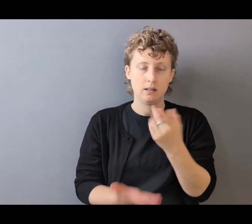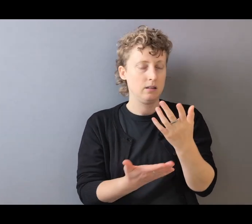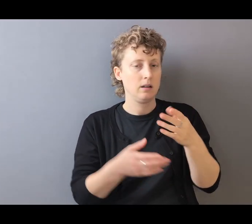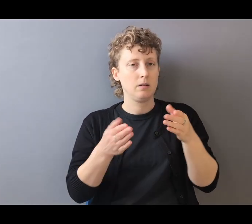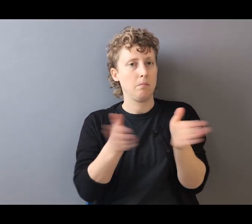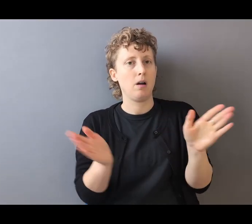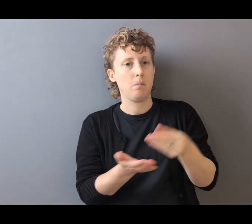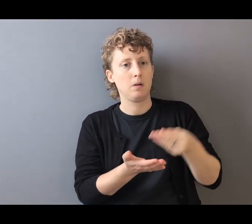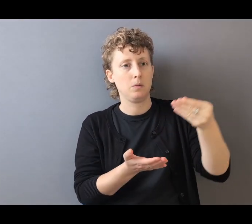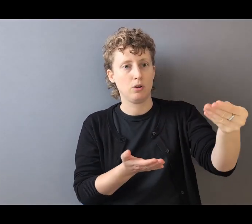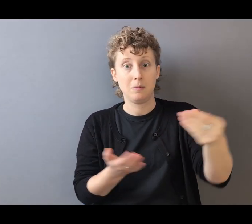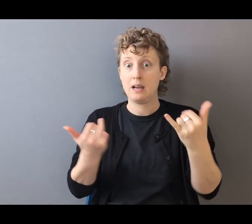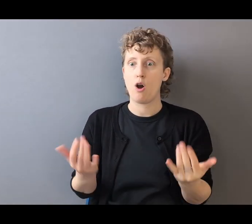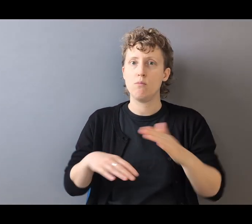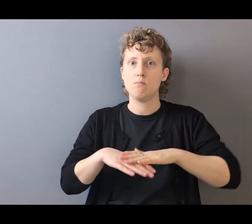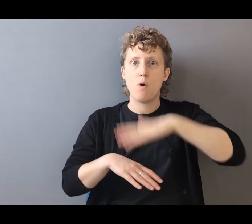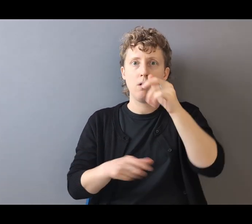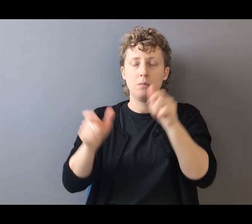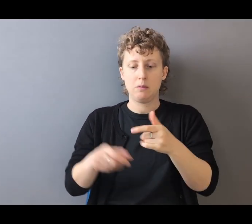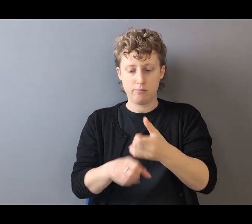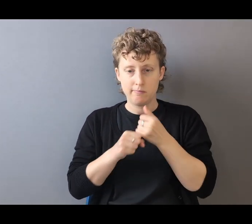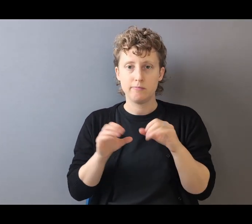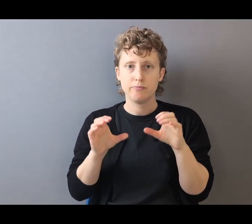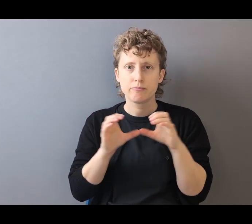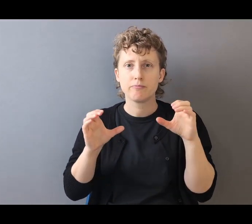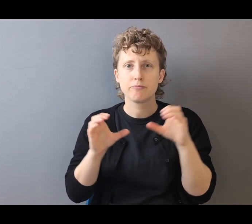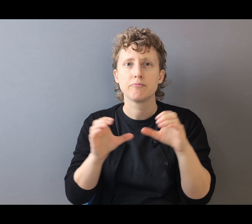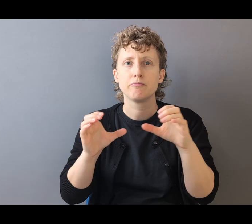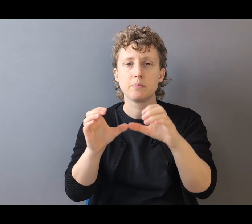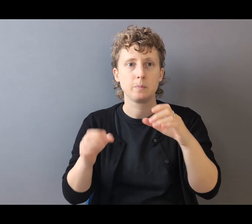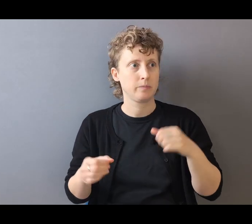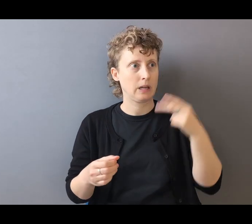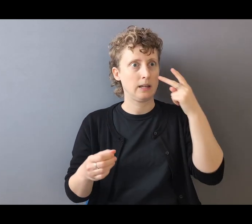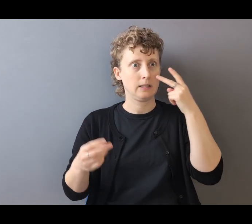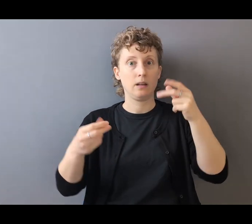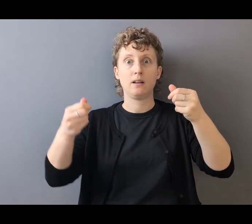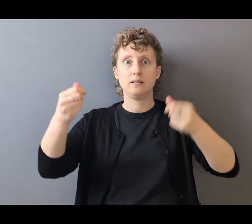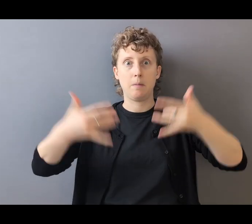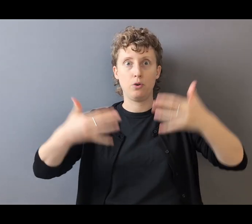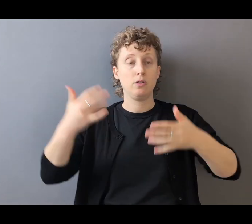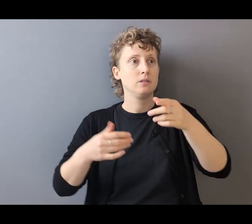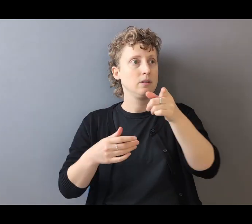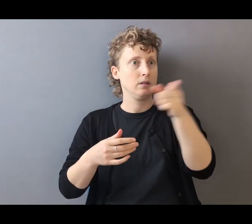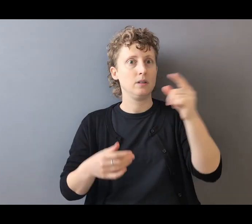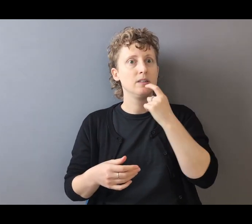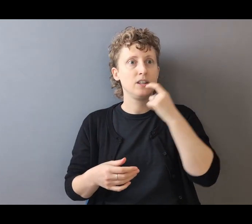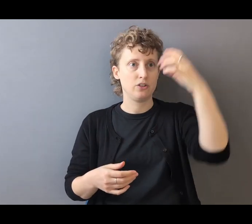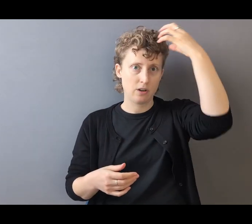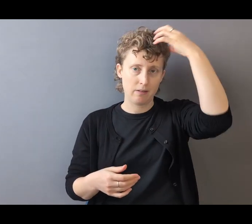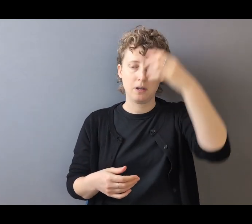heard that, I've seen the statistics there. It seems like the Finnish governments really think it's a good way to to pick and